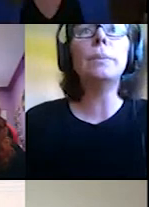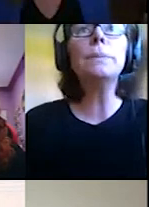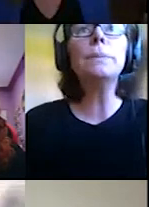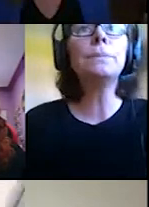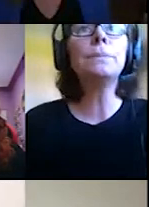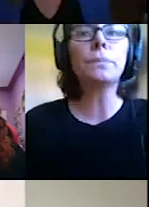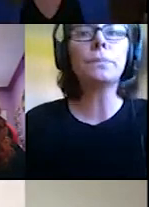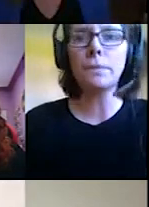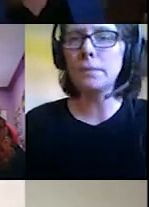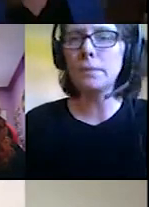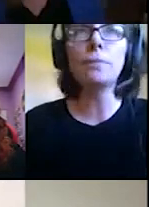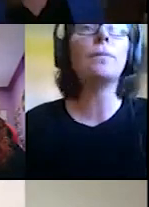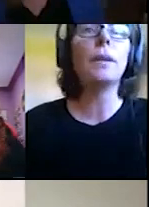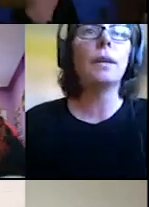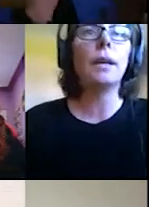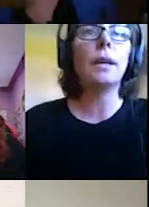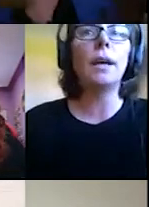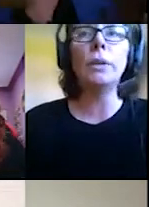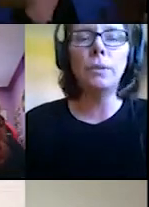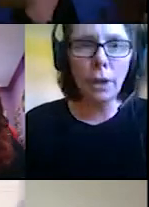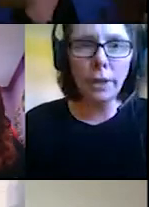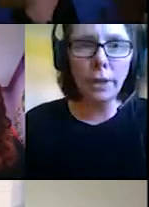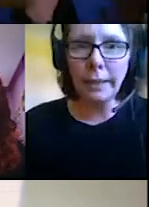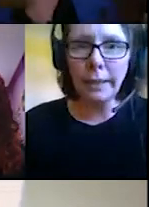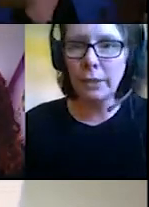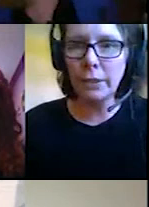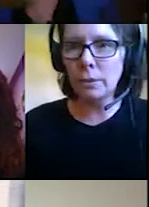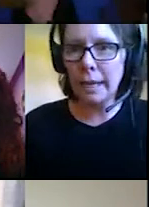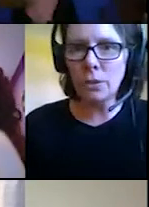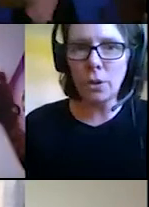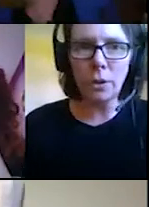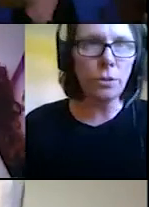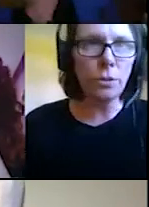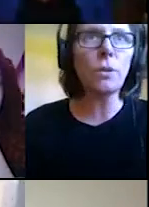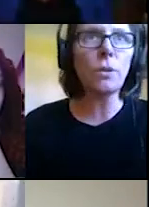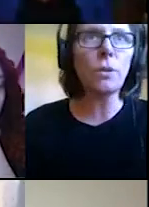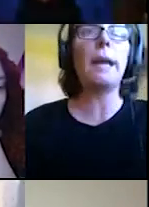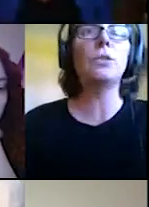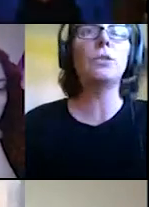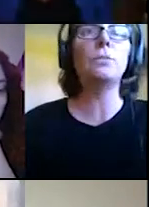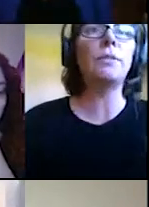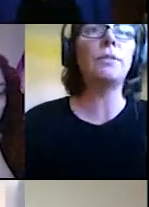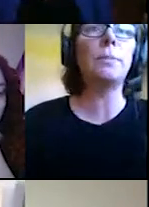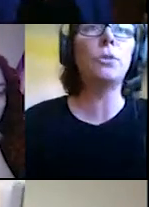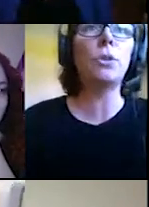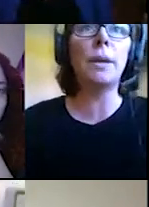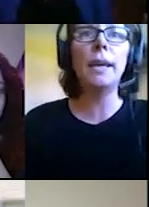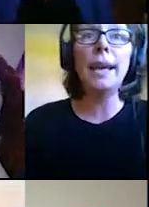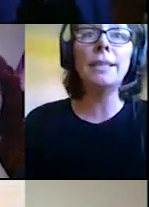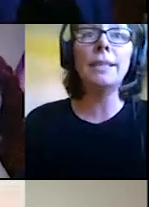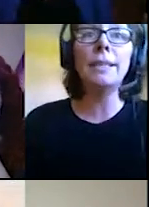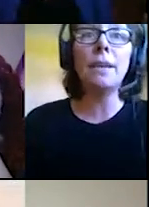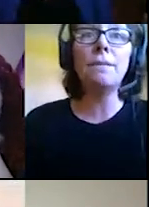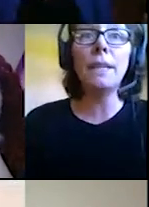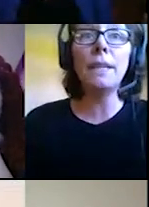when you go to that link, you'll land on a Google Docs page, which will have some instructions up there and a video to the book reading.